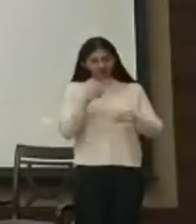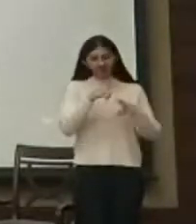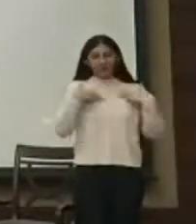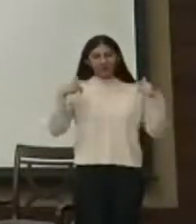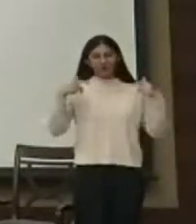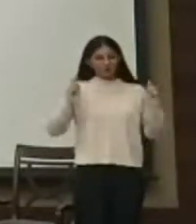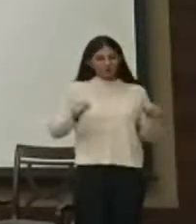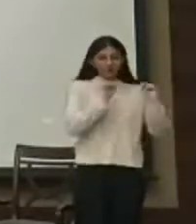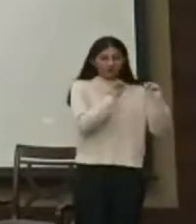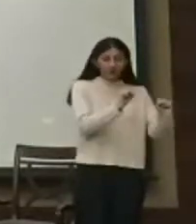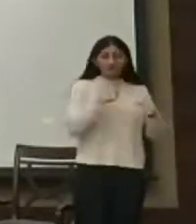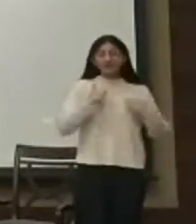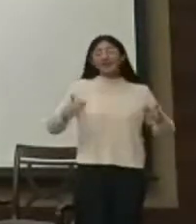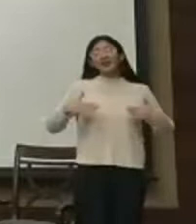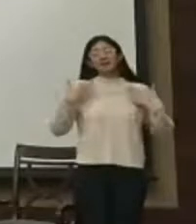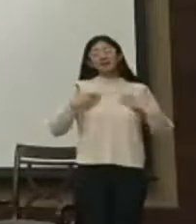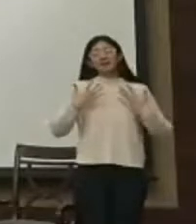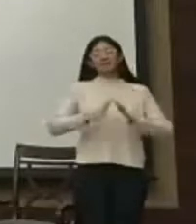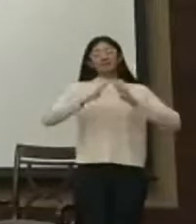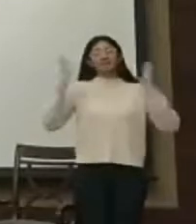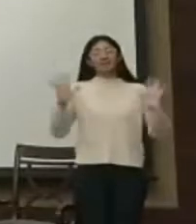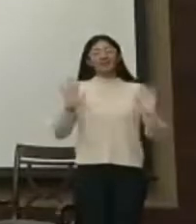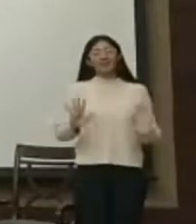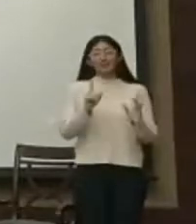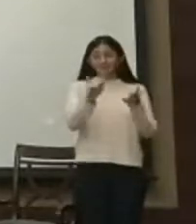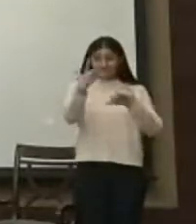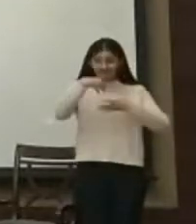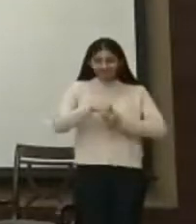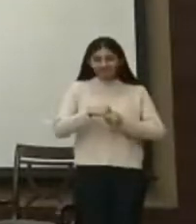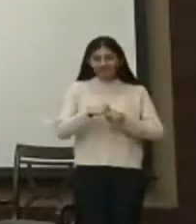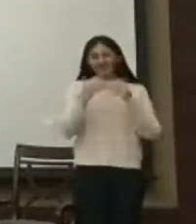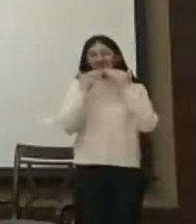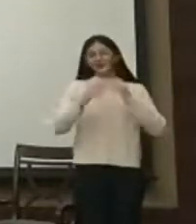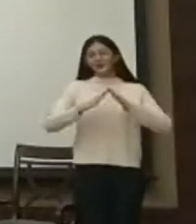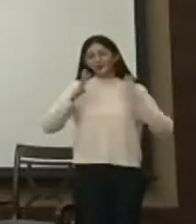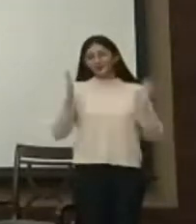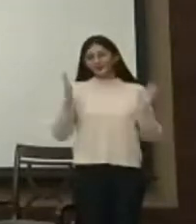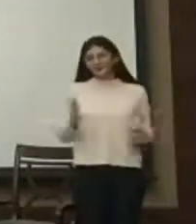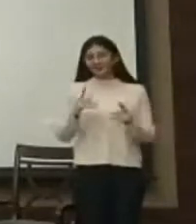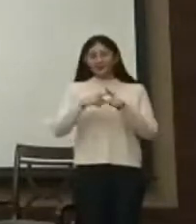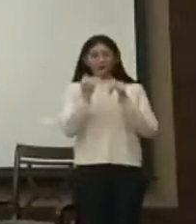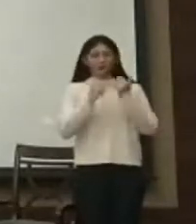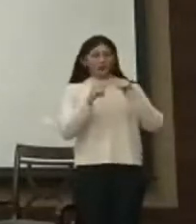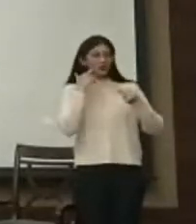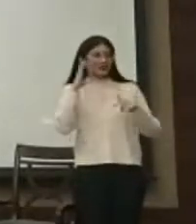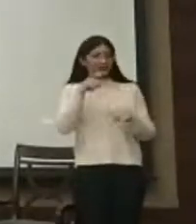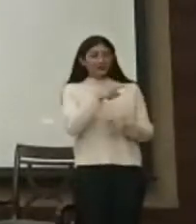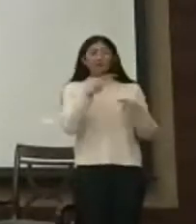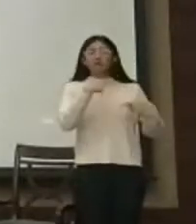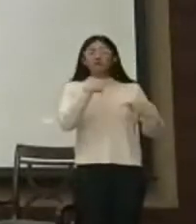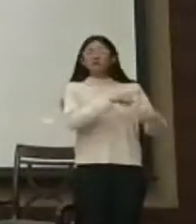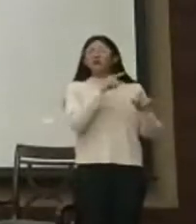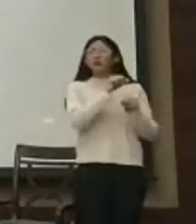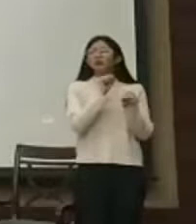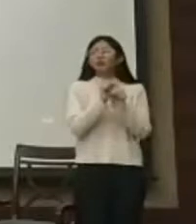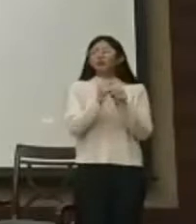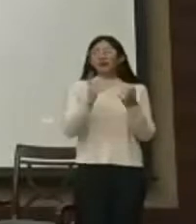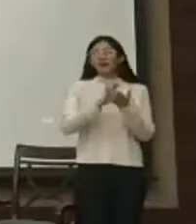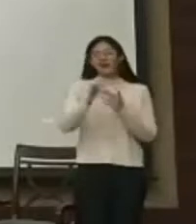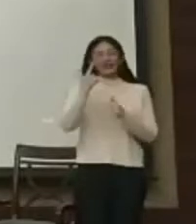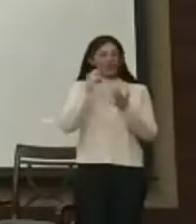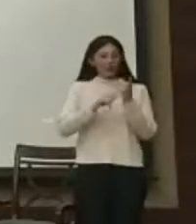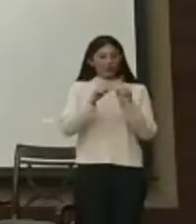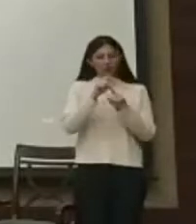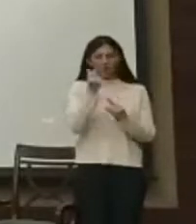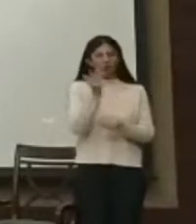and privilege to have you in our midst. Justice Bhatt did his BA honors in English from Hindu College, University